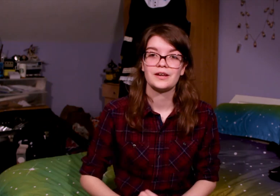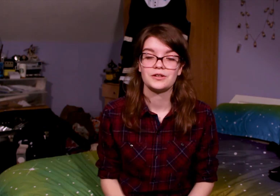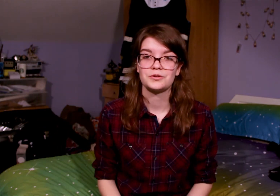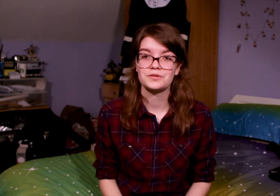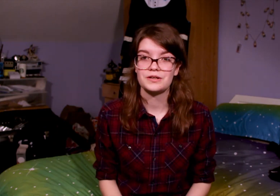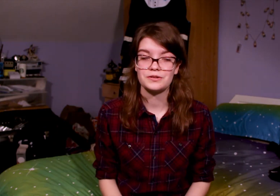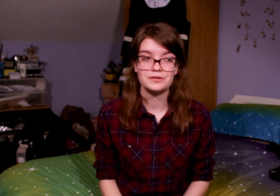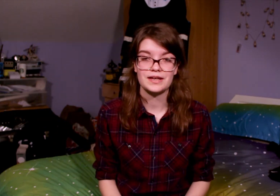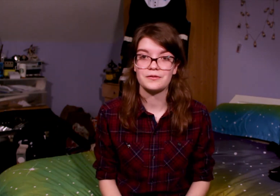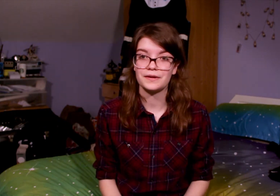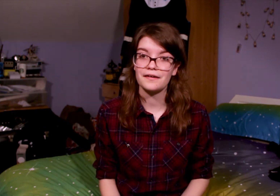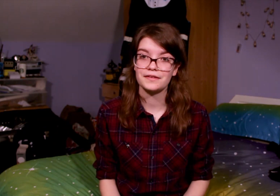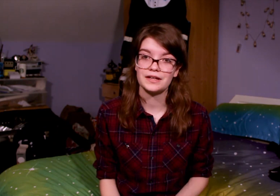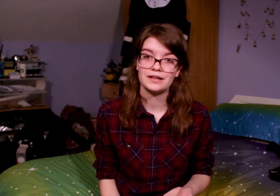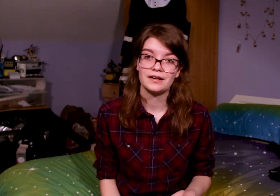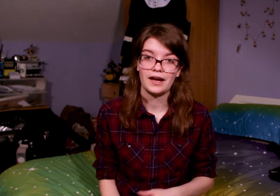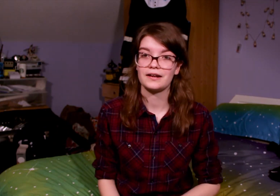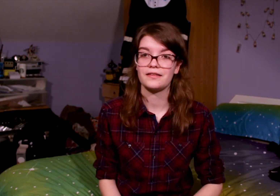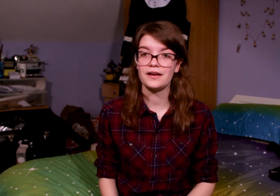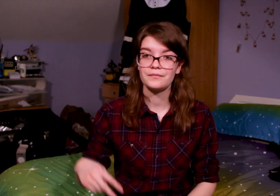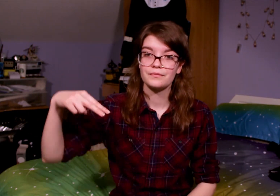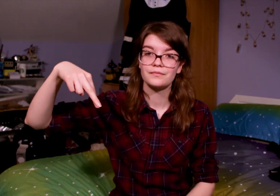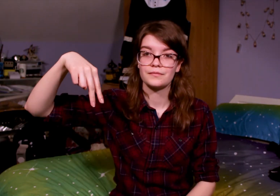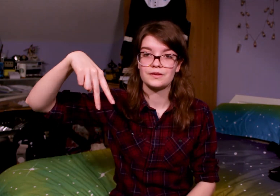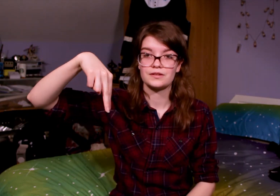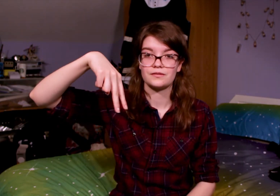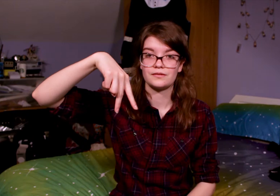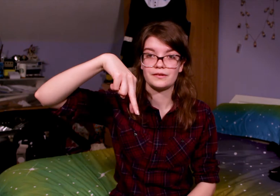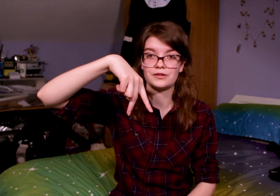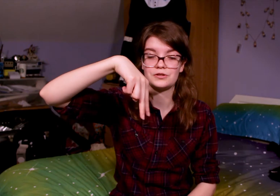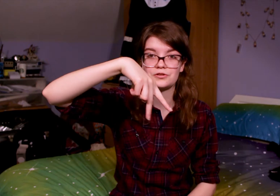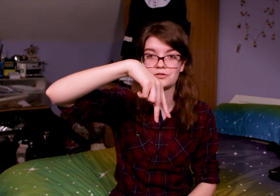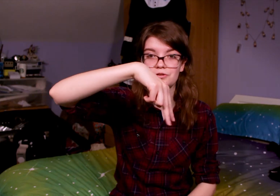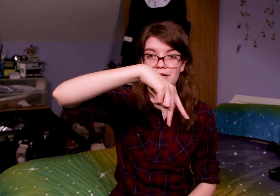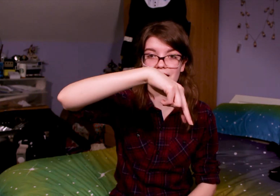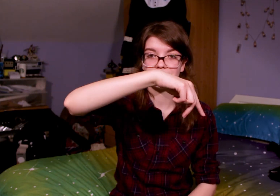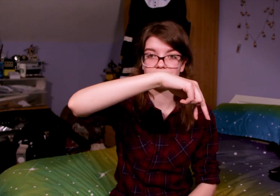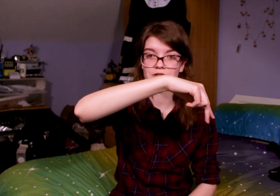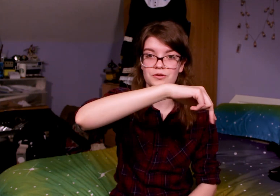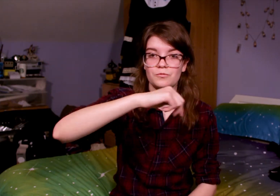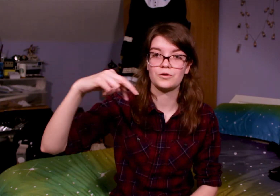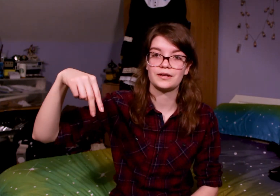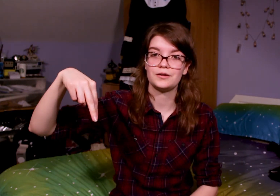You can also use that without the hand there. Use your dominant hand to walk the little